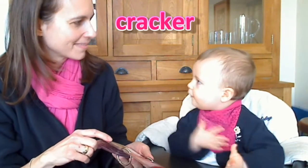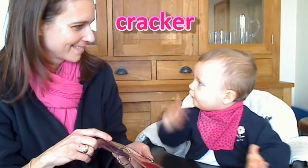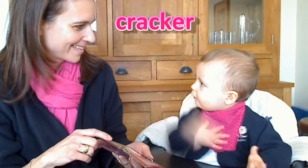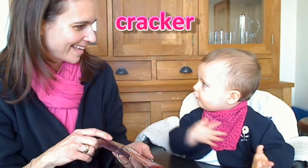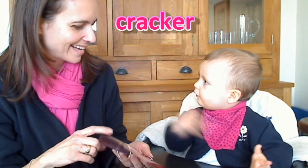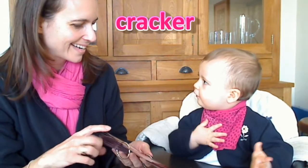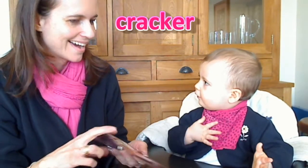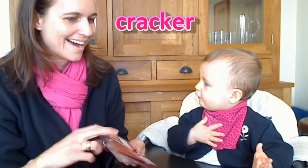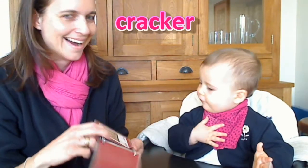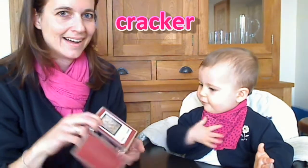Cracker!